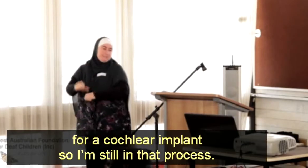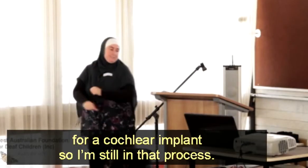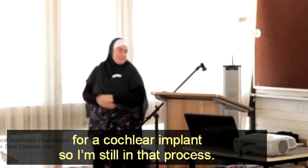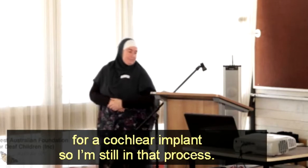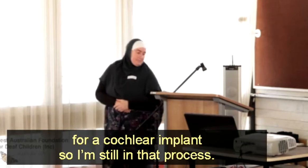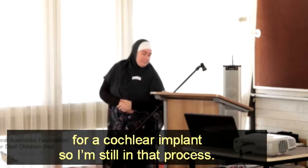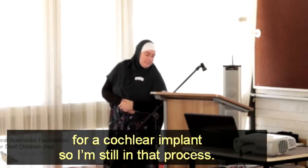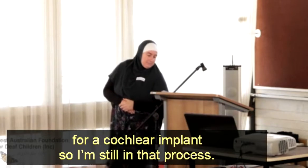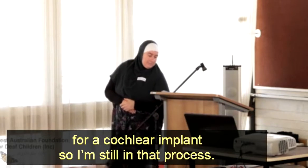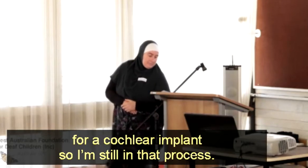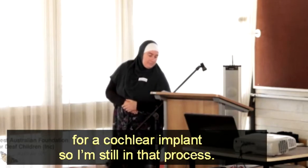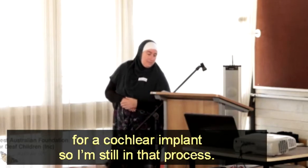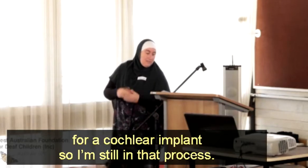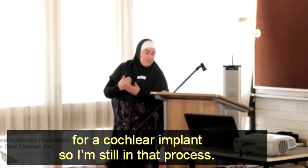so I'm still in that process.